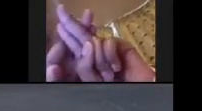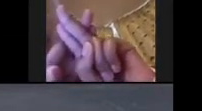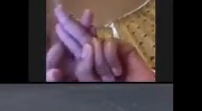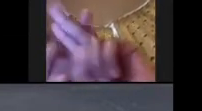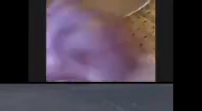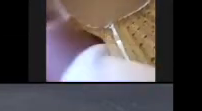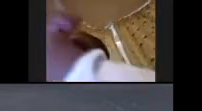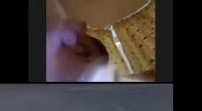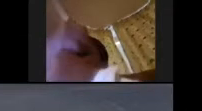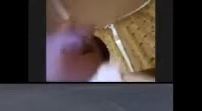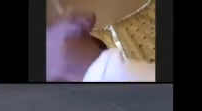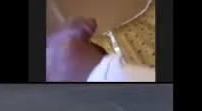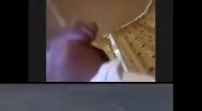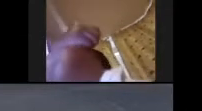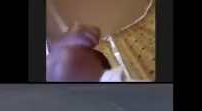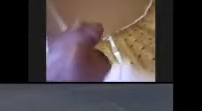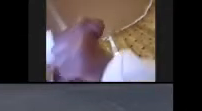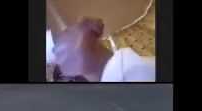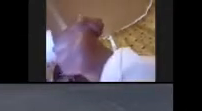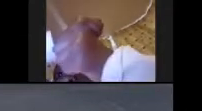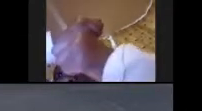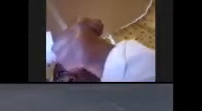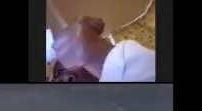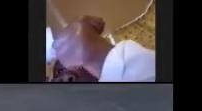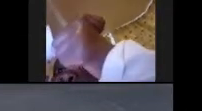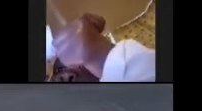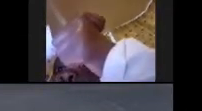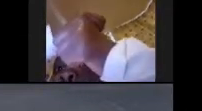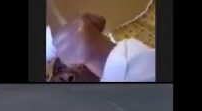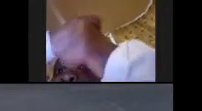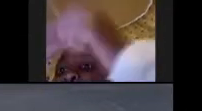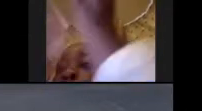Oh, I think Leah might be making her own words. What do you guys think?